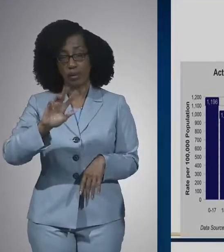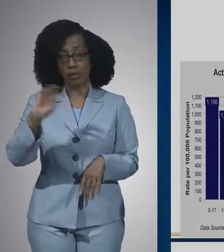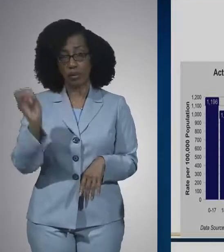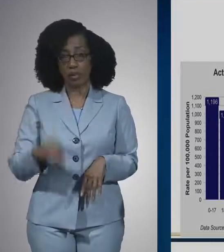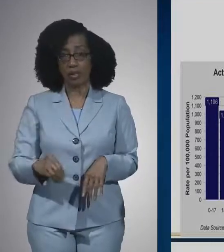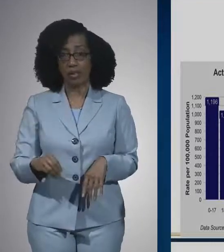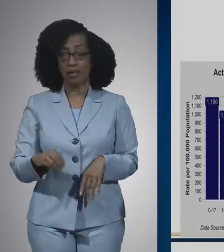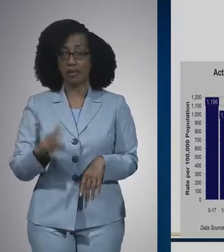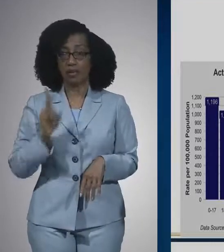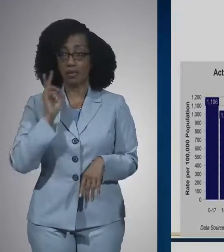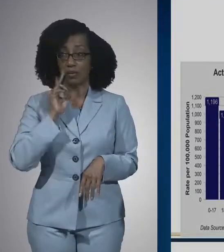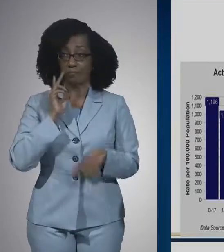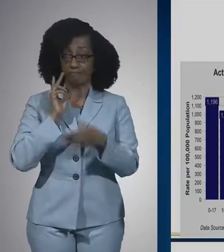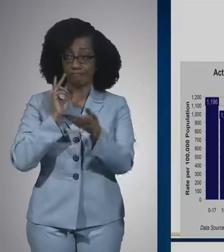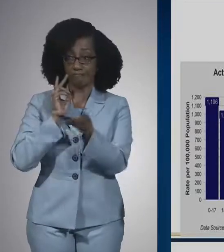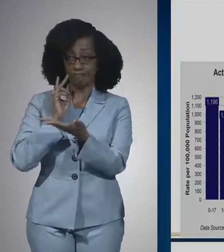slide,